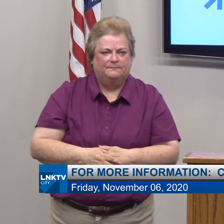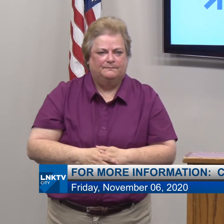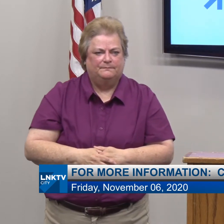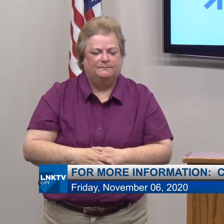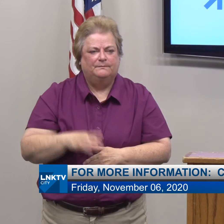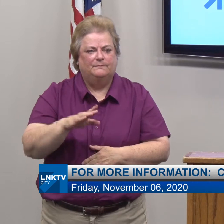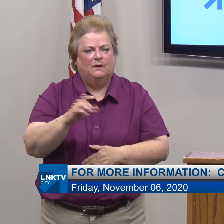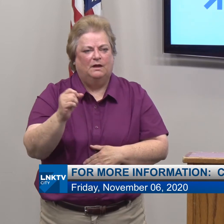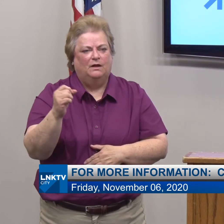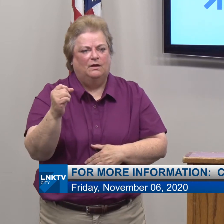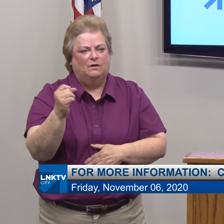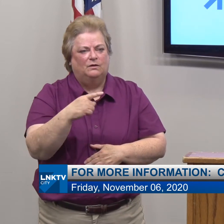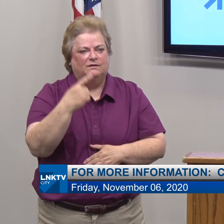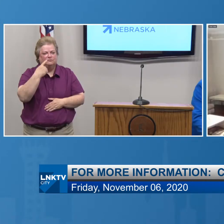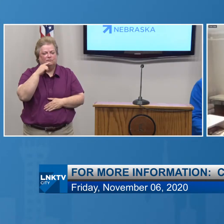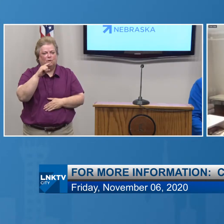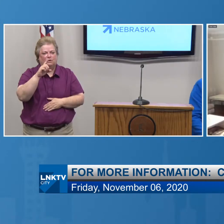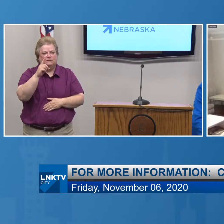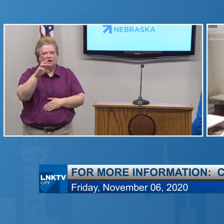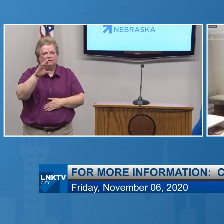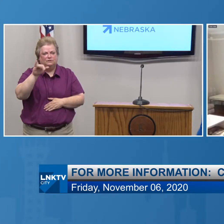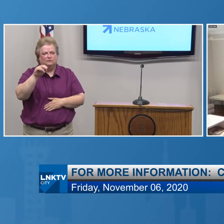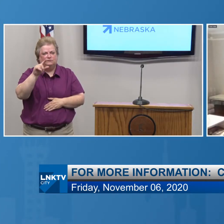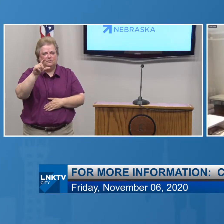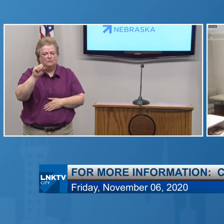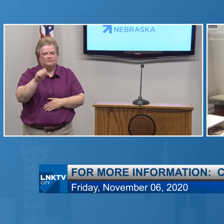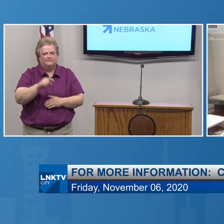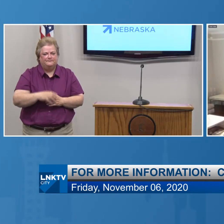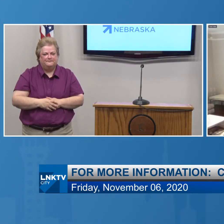I have a question for Dr. Joel.